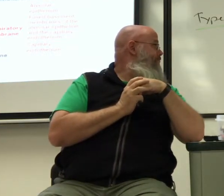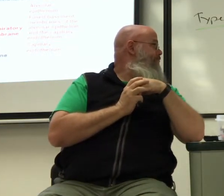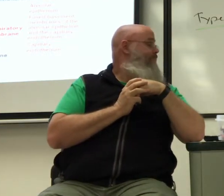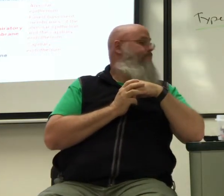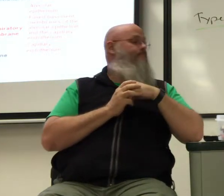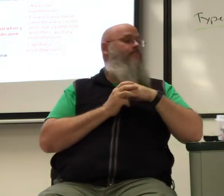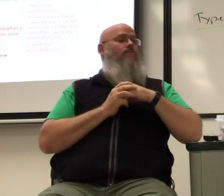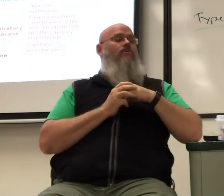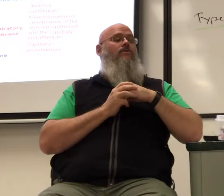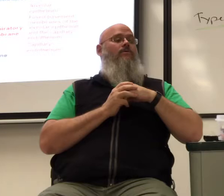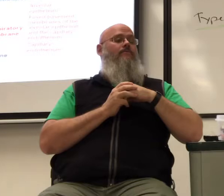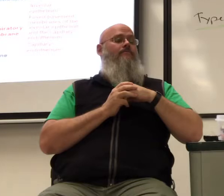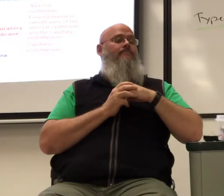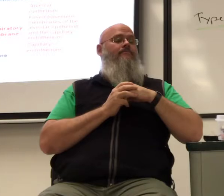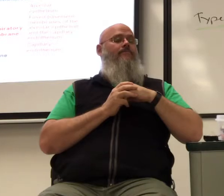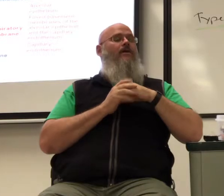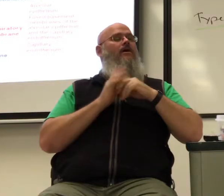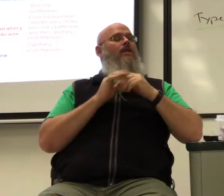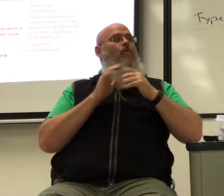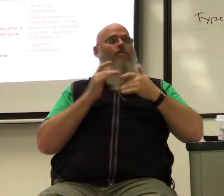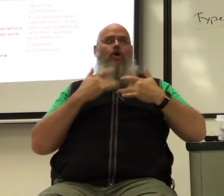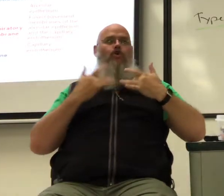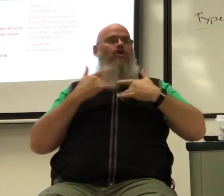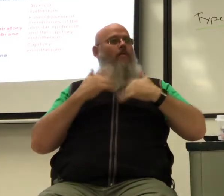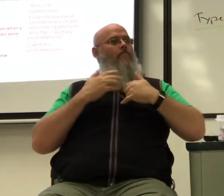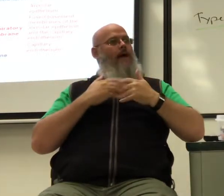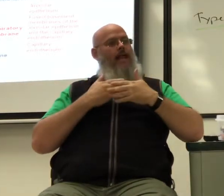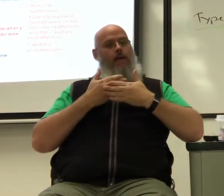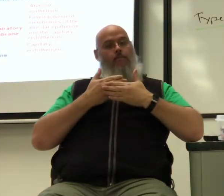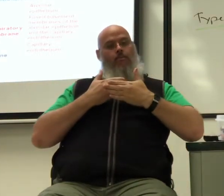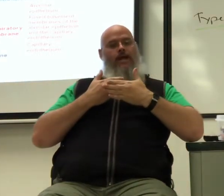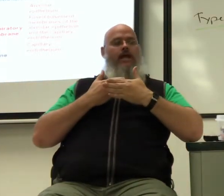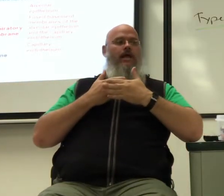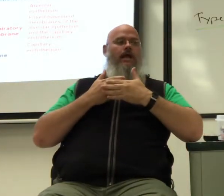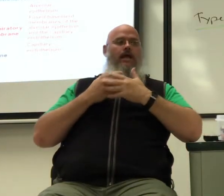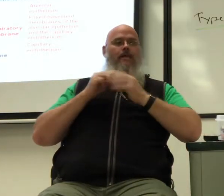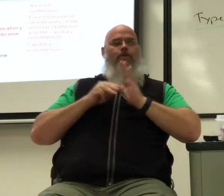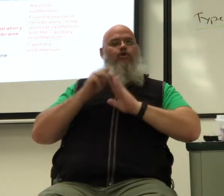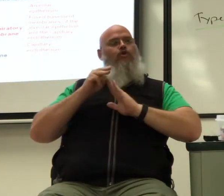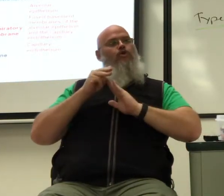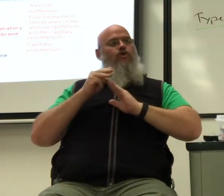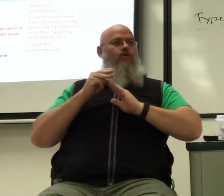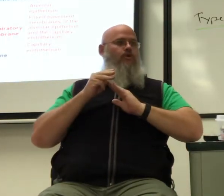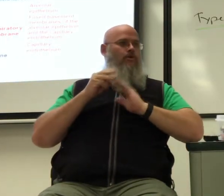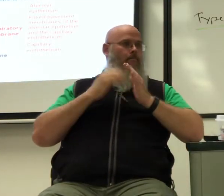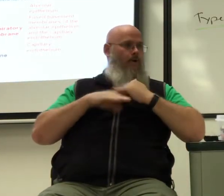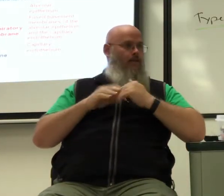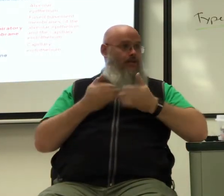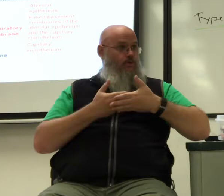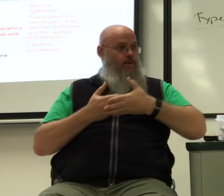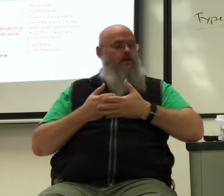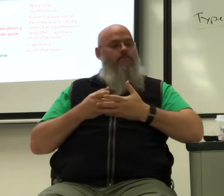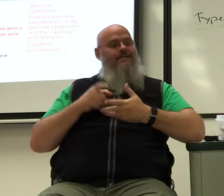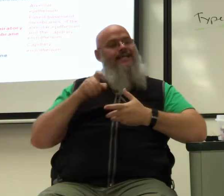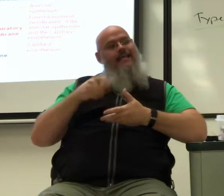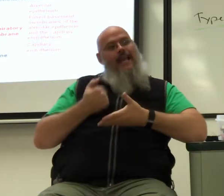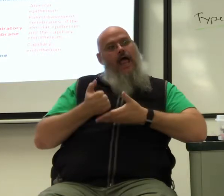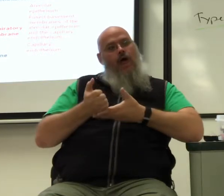That's kind of what you worry about in preemies, premature births. They're not quite making the surfactant yet, so they need help breathing when they're